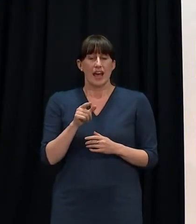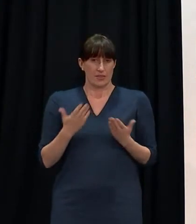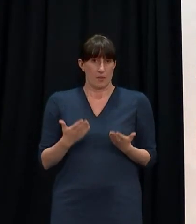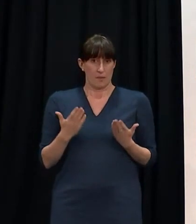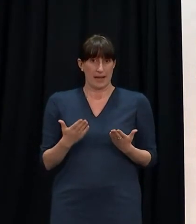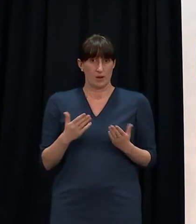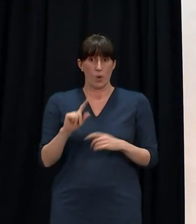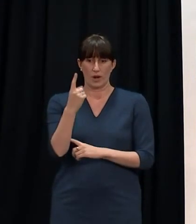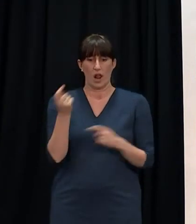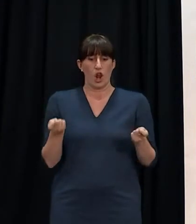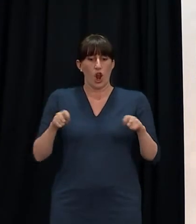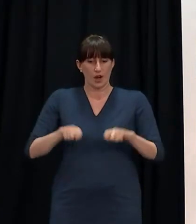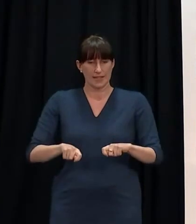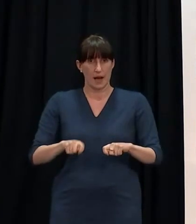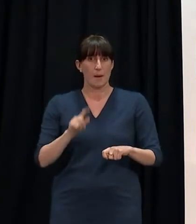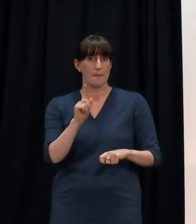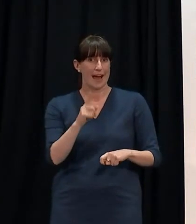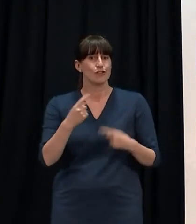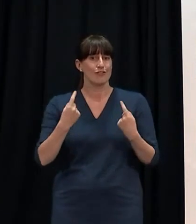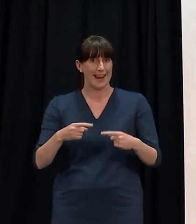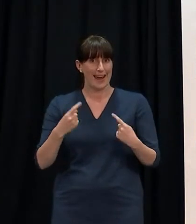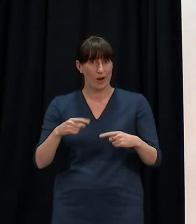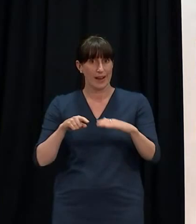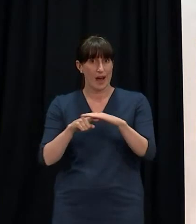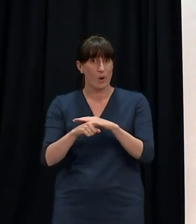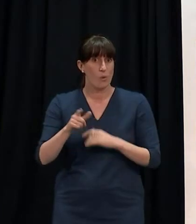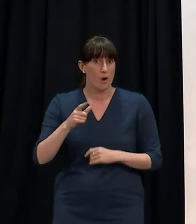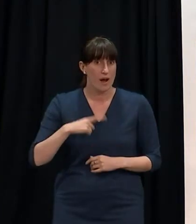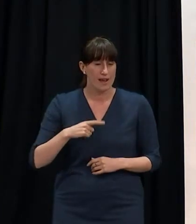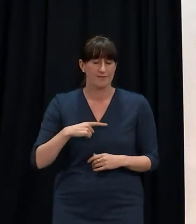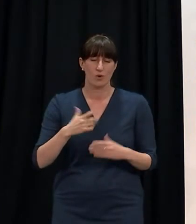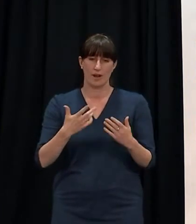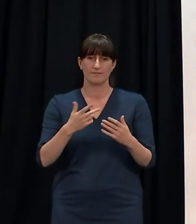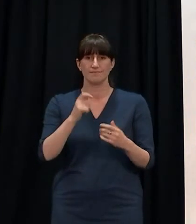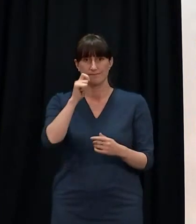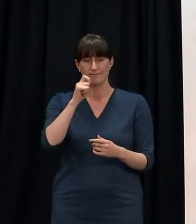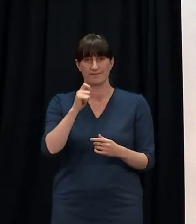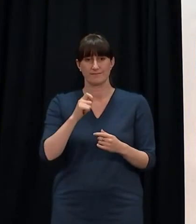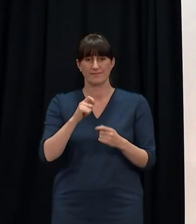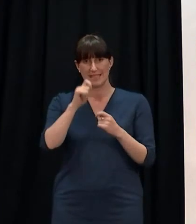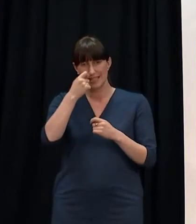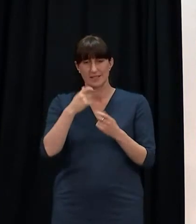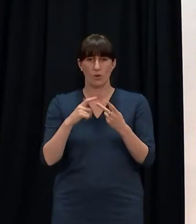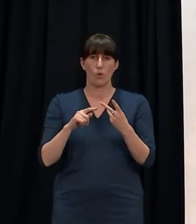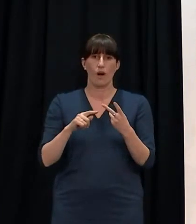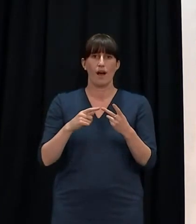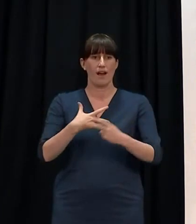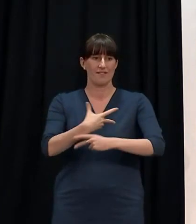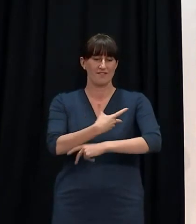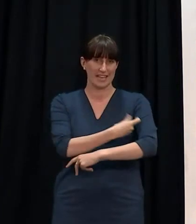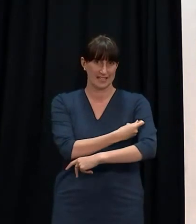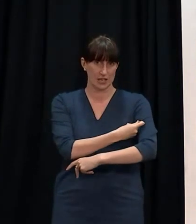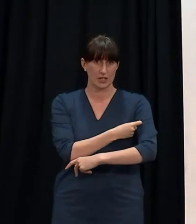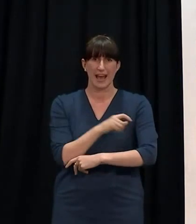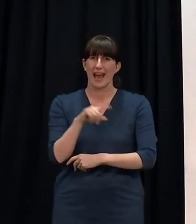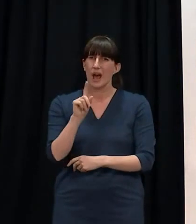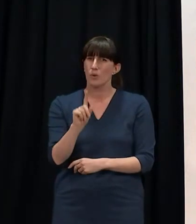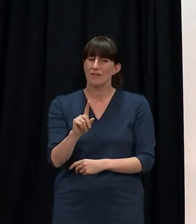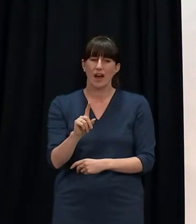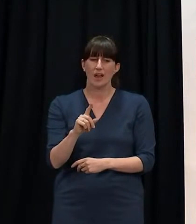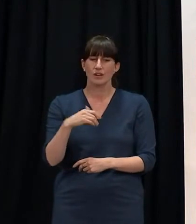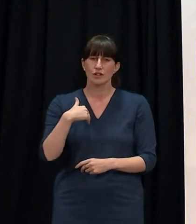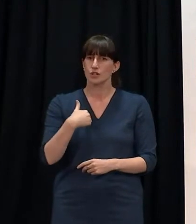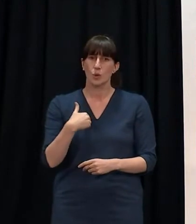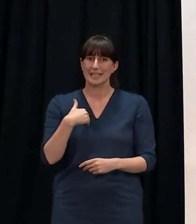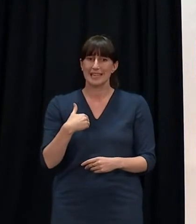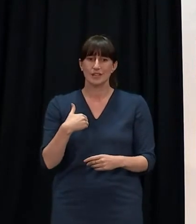Makaurau is to go and have a vaccination. However, generally that should not involve crossing the boundary out of Auckland to get that